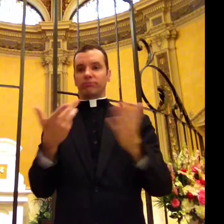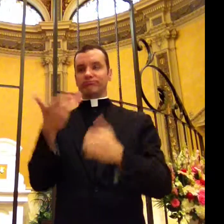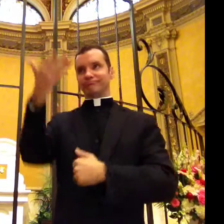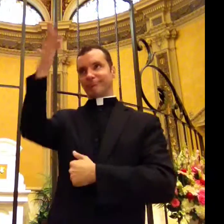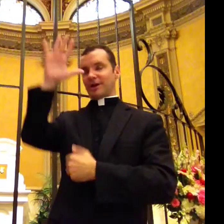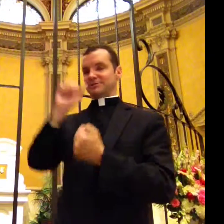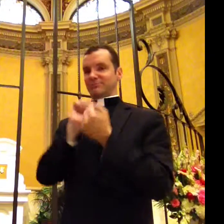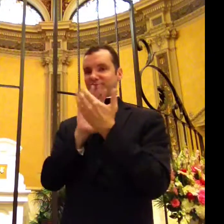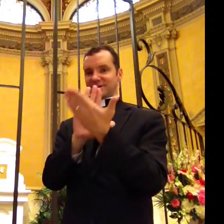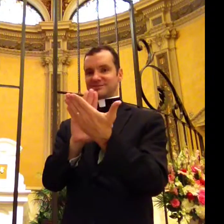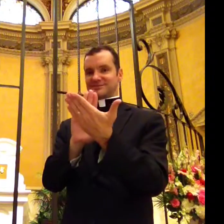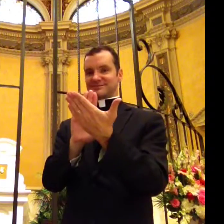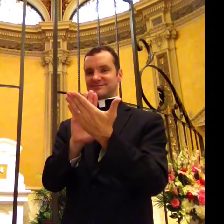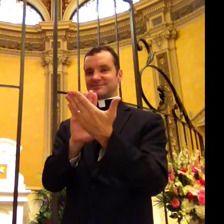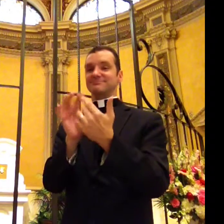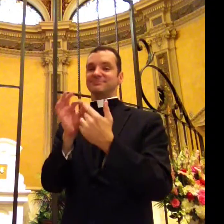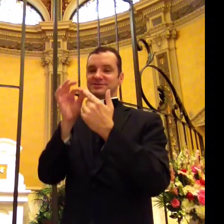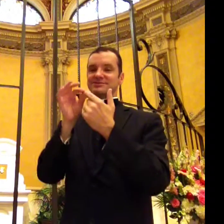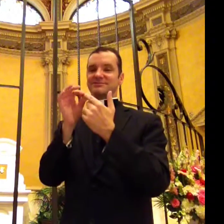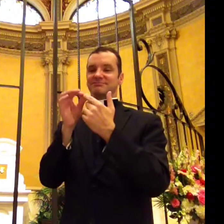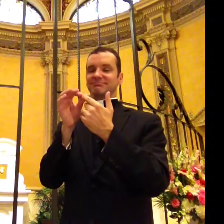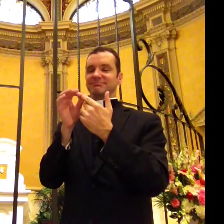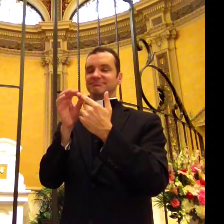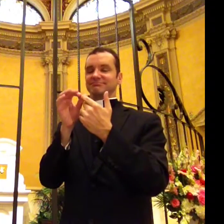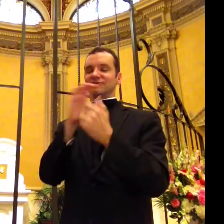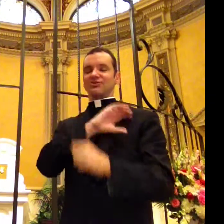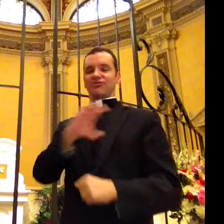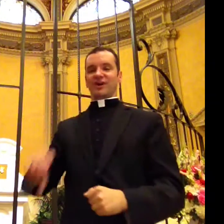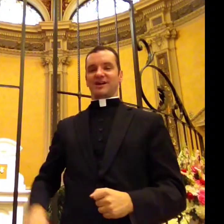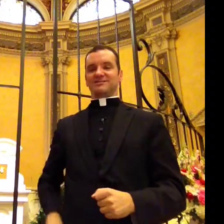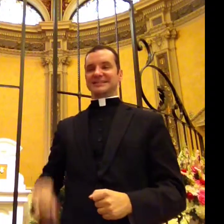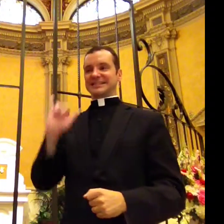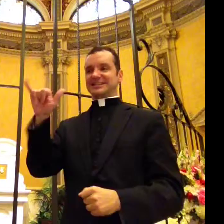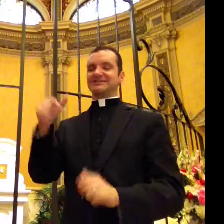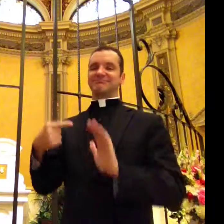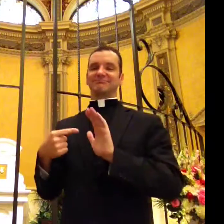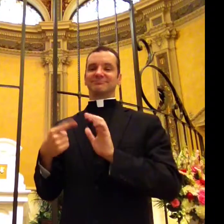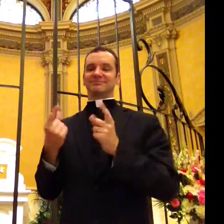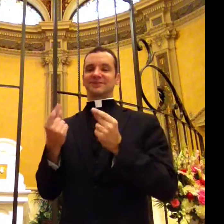service we were able to offer to each other. And we saw God's presence through that.